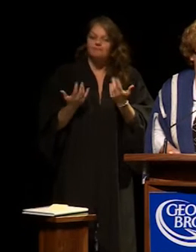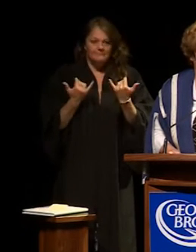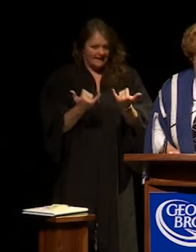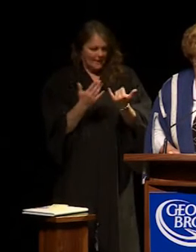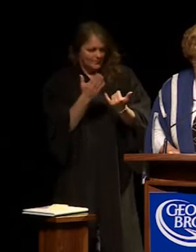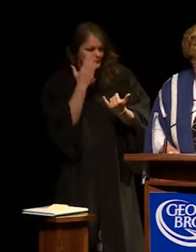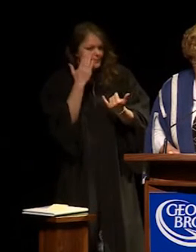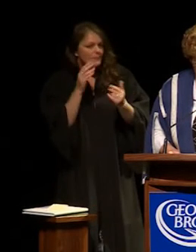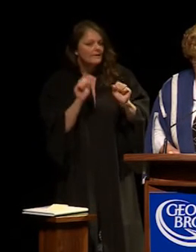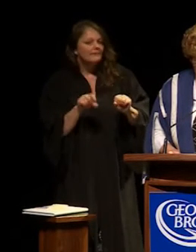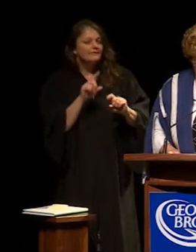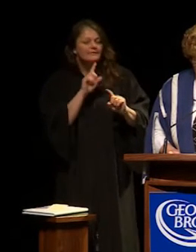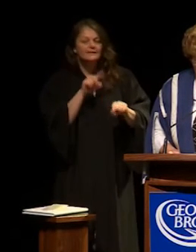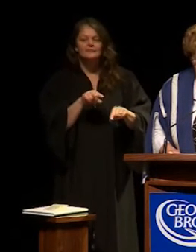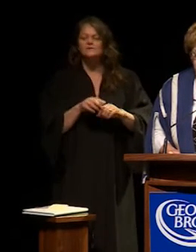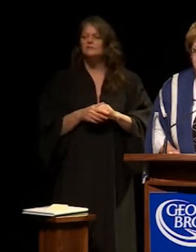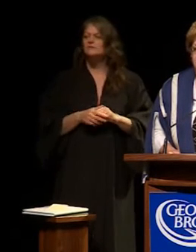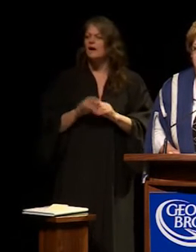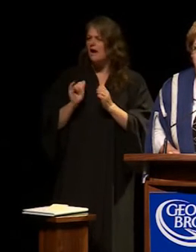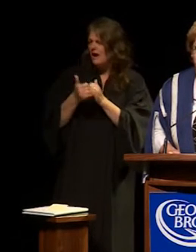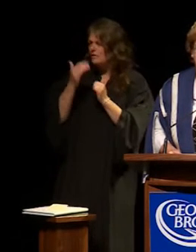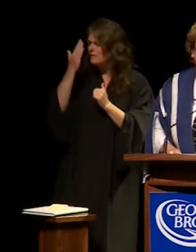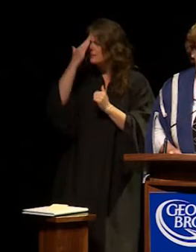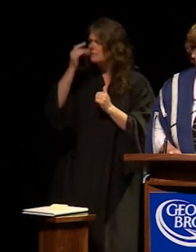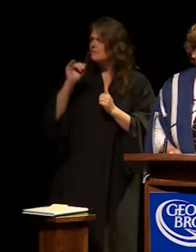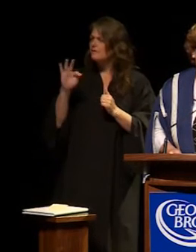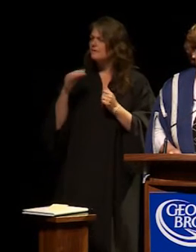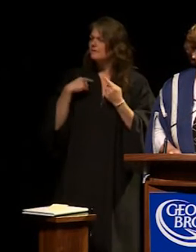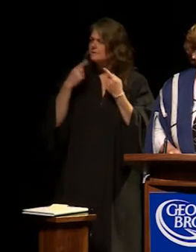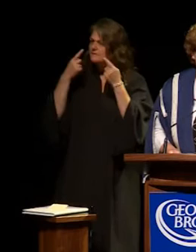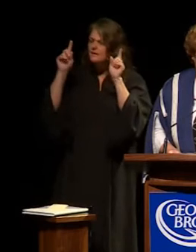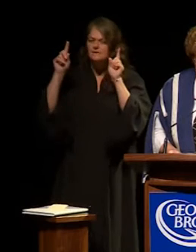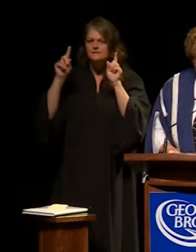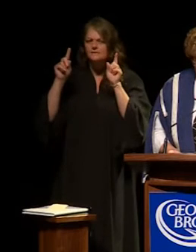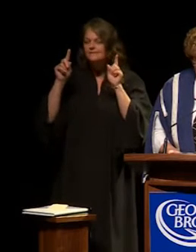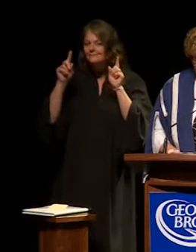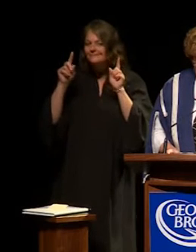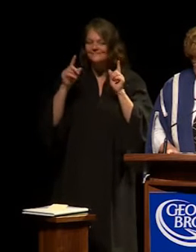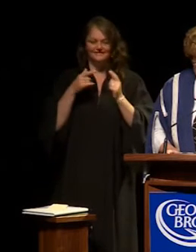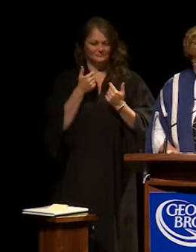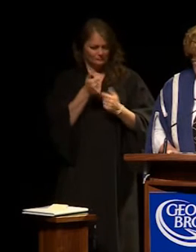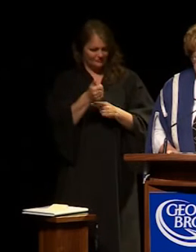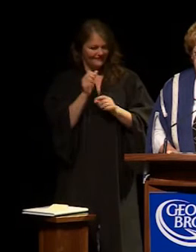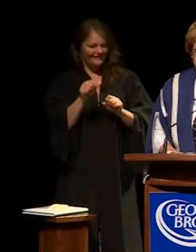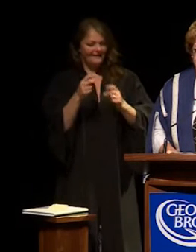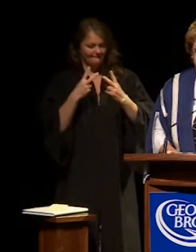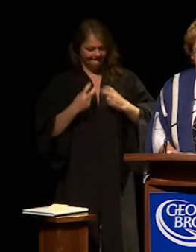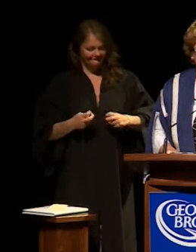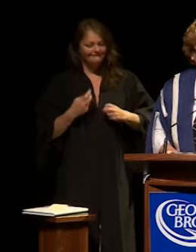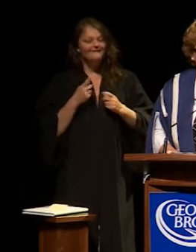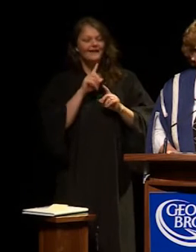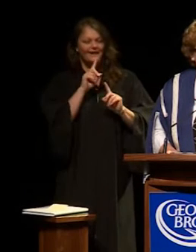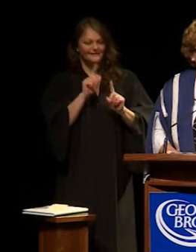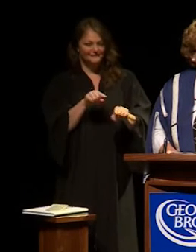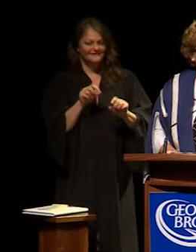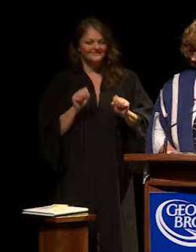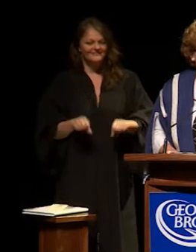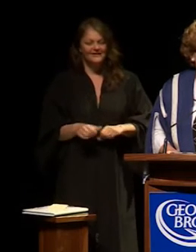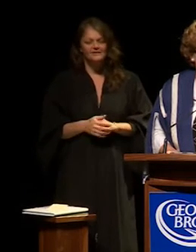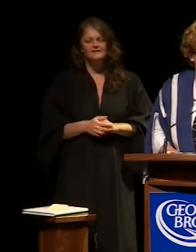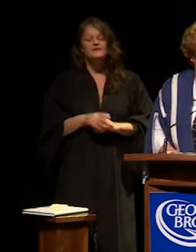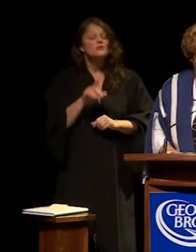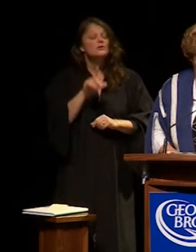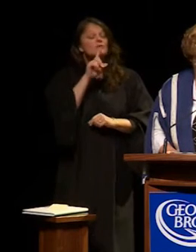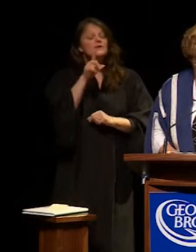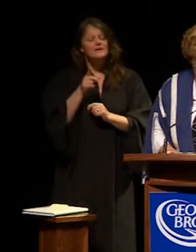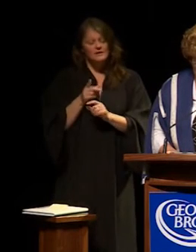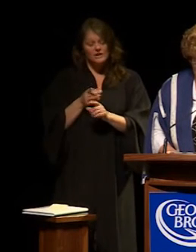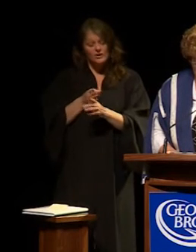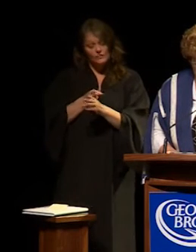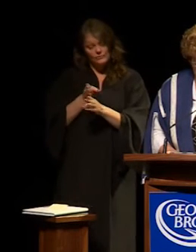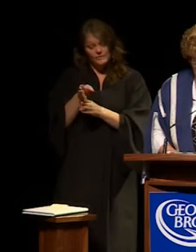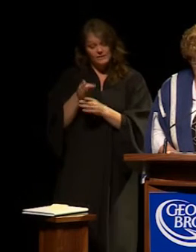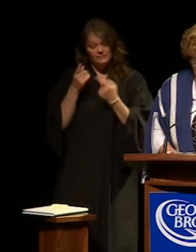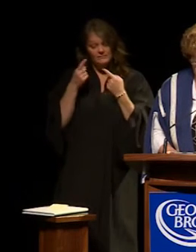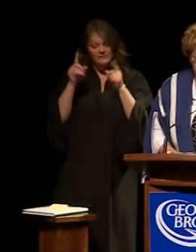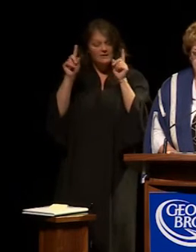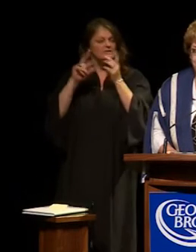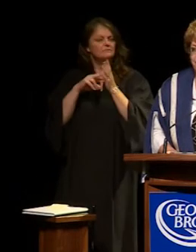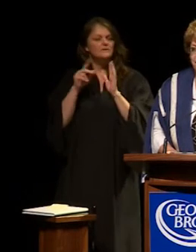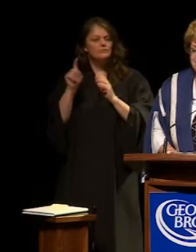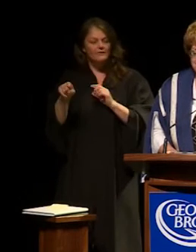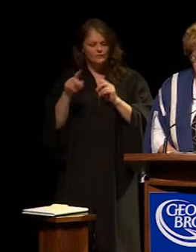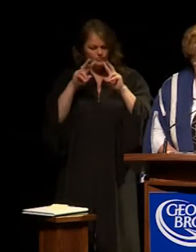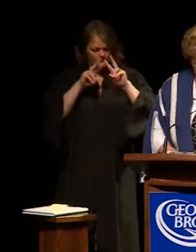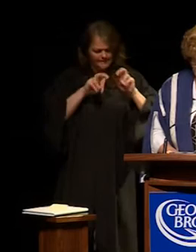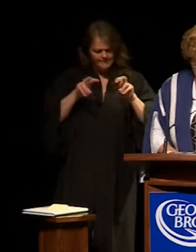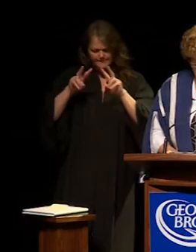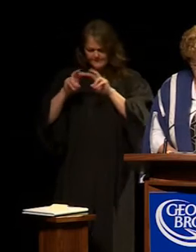I've achieved it? Career clarity is an ongoing process of defining and redefining your goals.